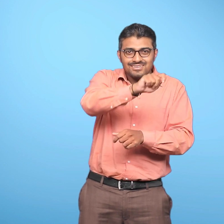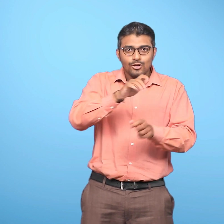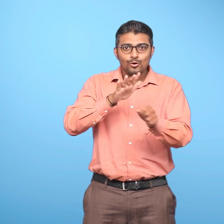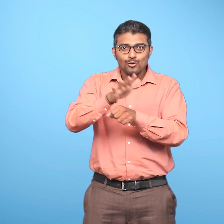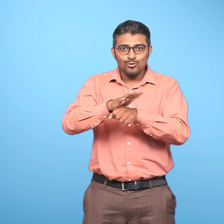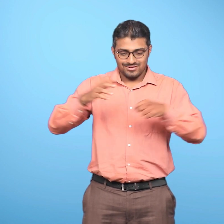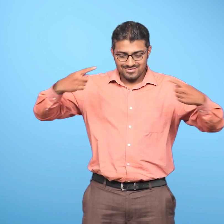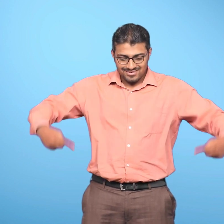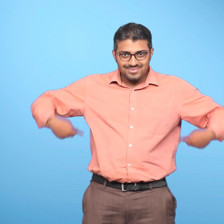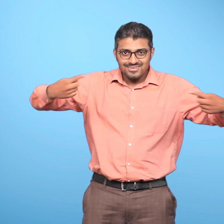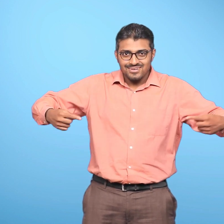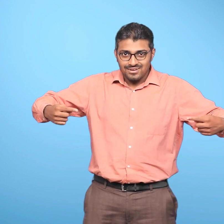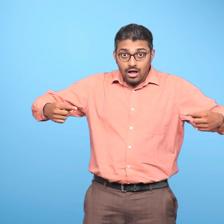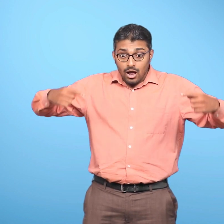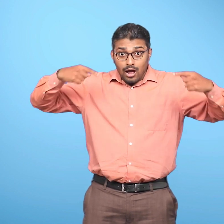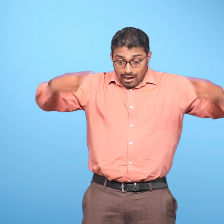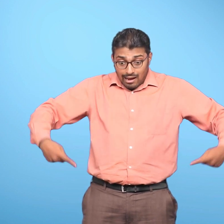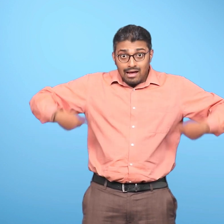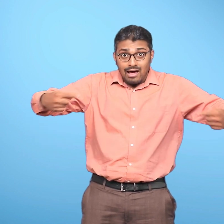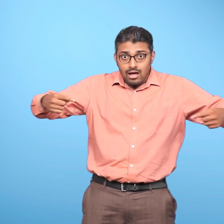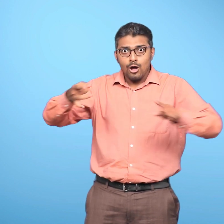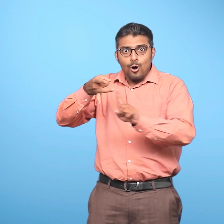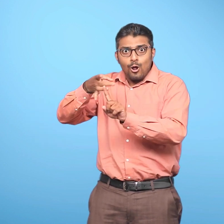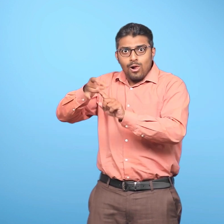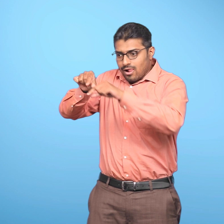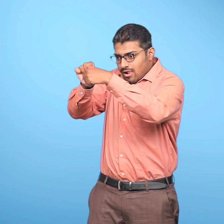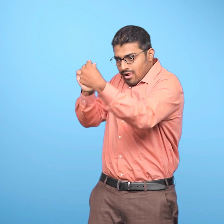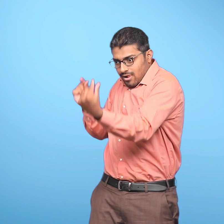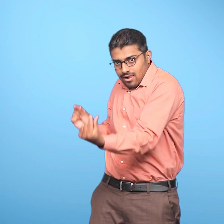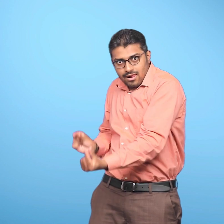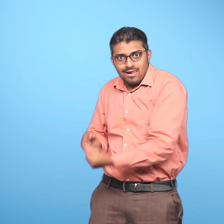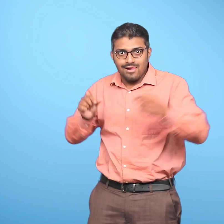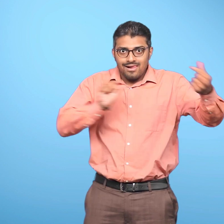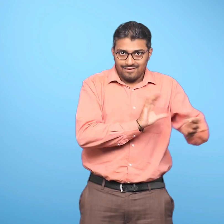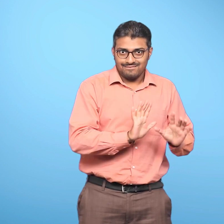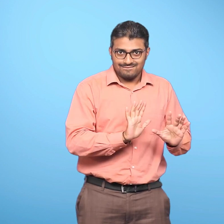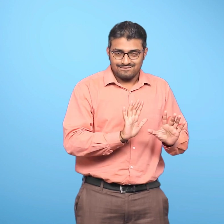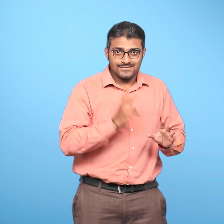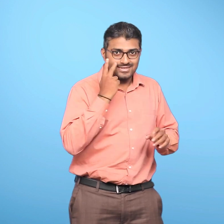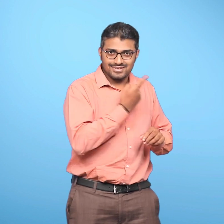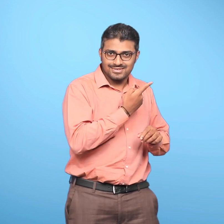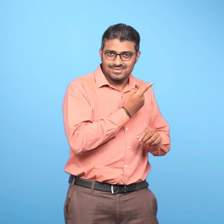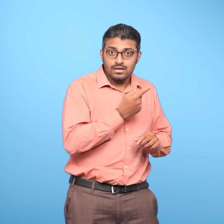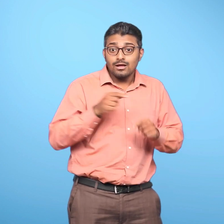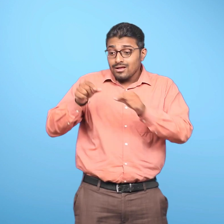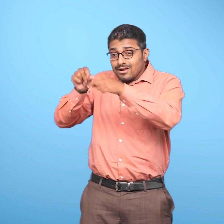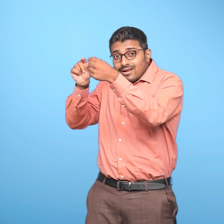fixing the metal rim on a wooden wheel of a cart as shown in figure 6.7.